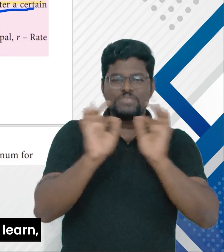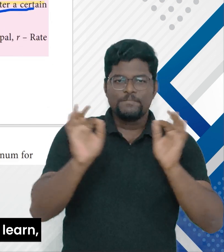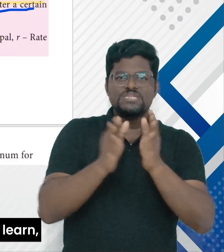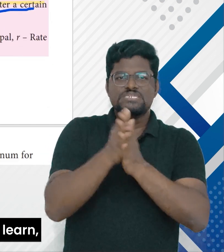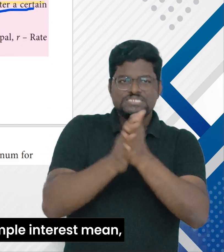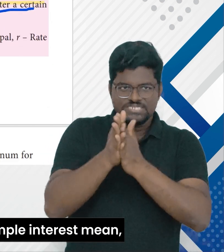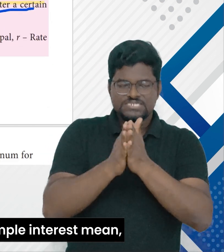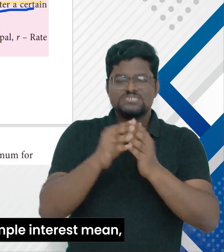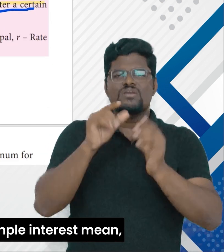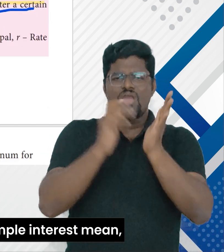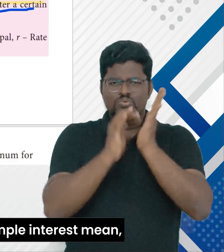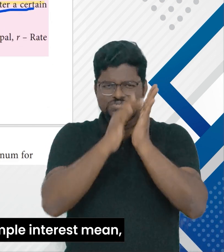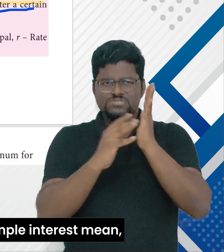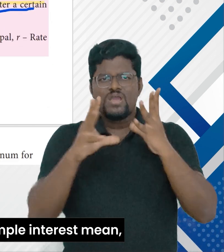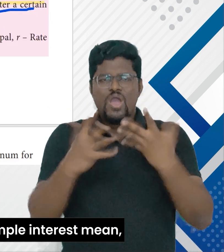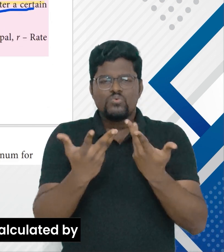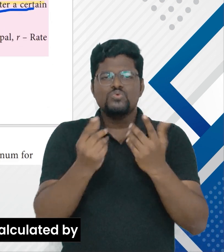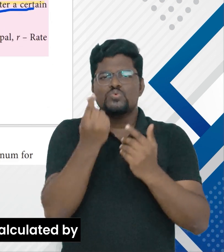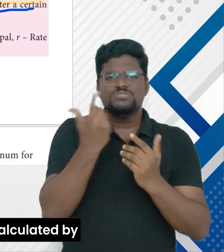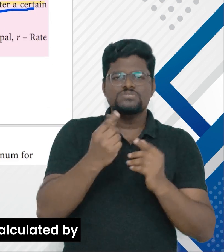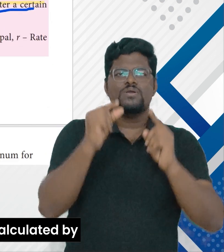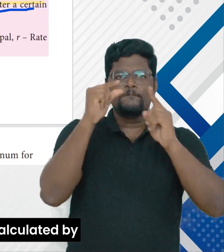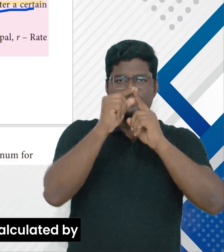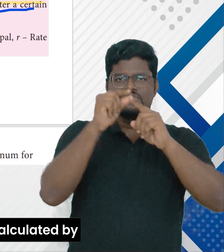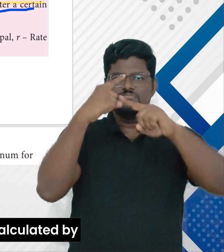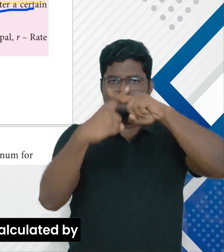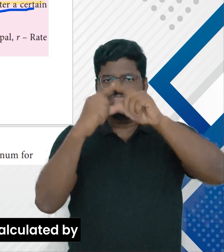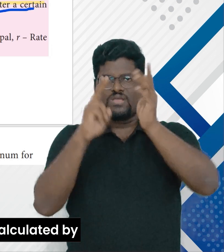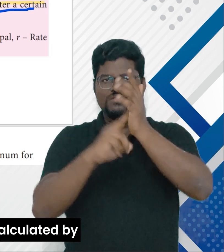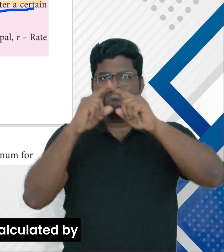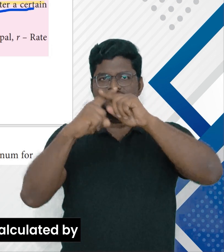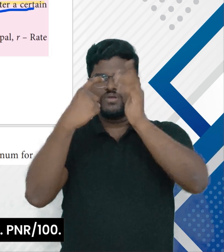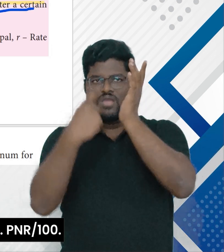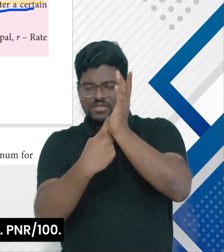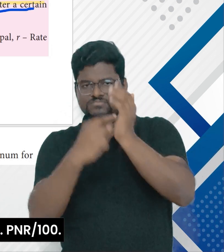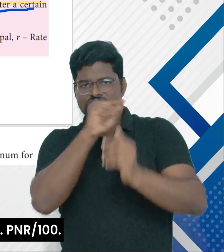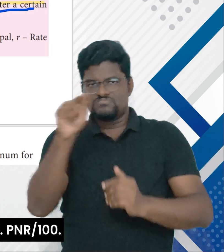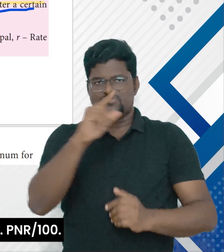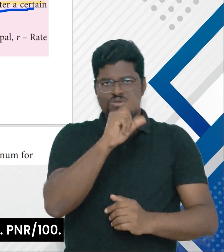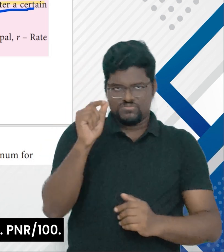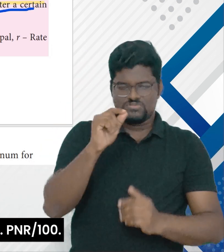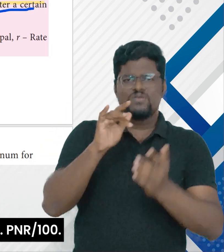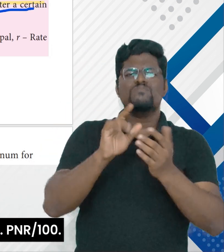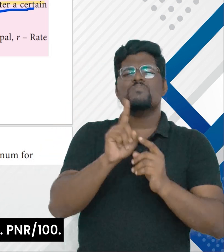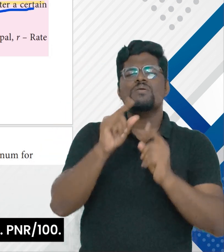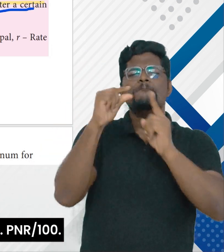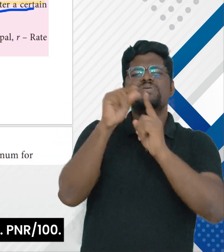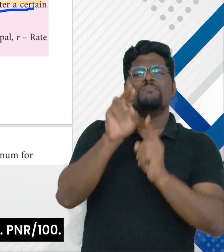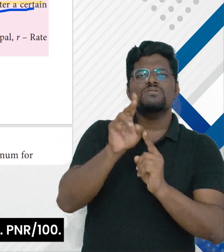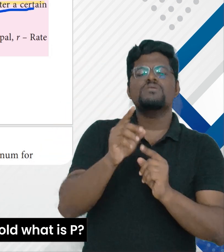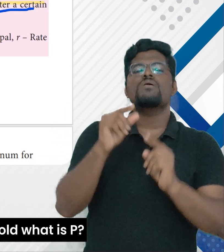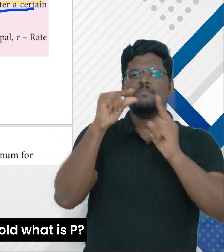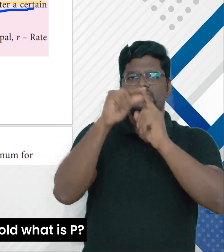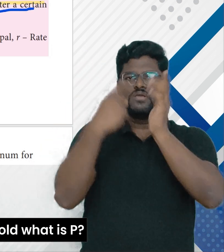Simple interest means simple interest can be calculated by using PNR divided by